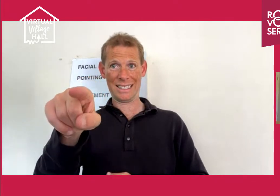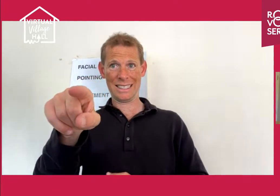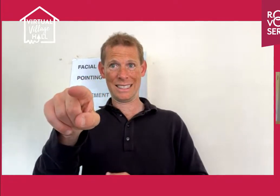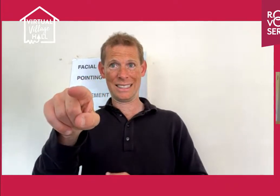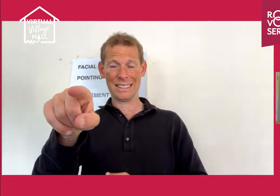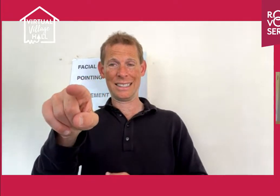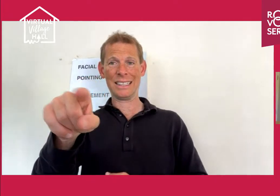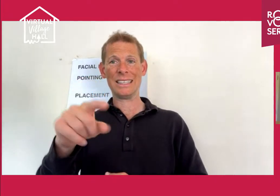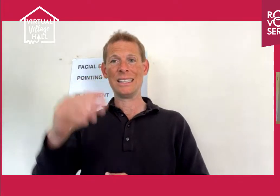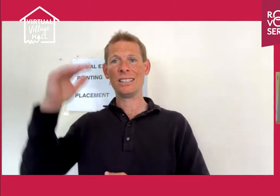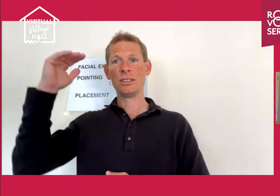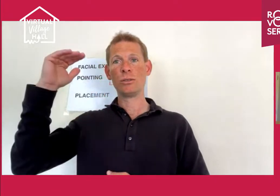Charlie